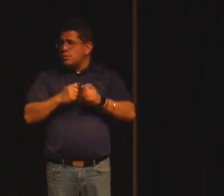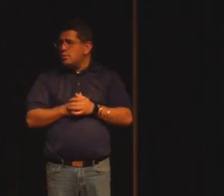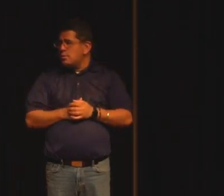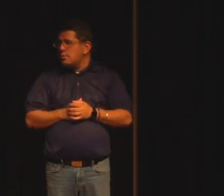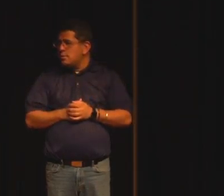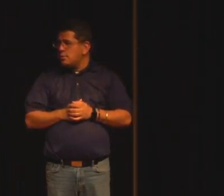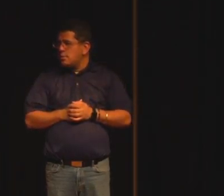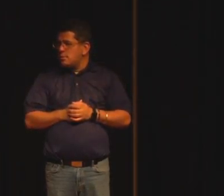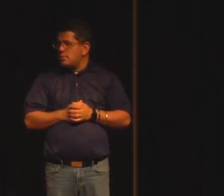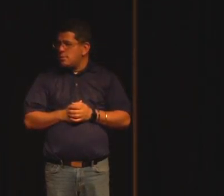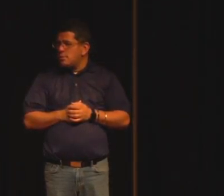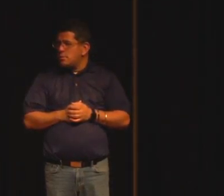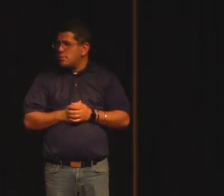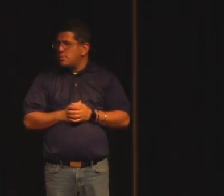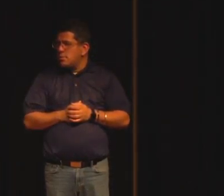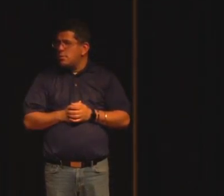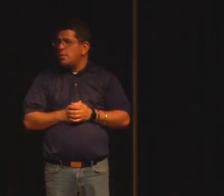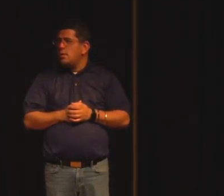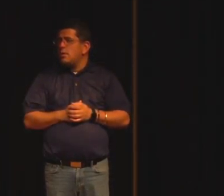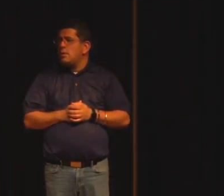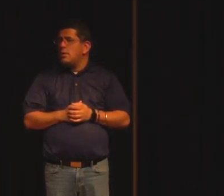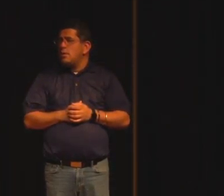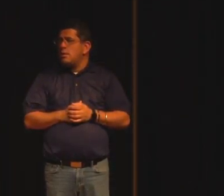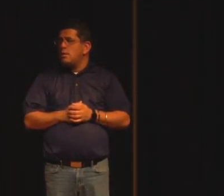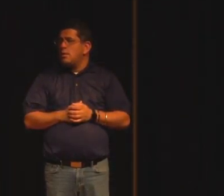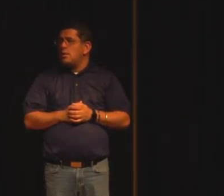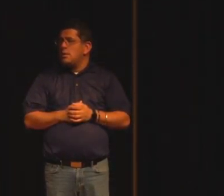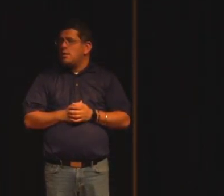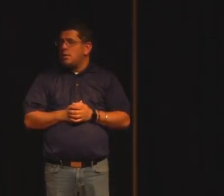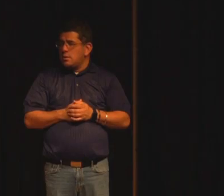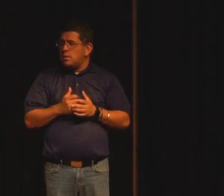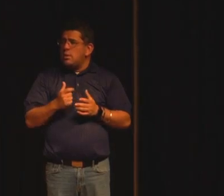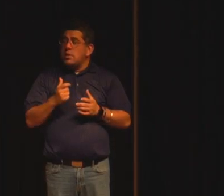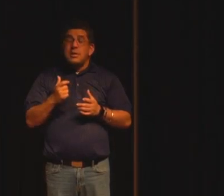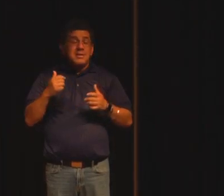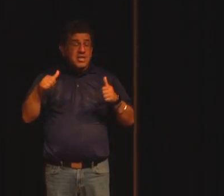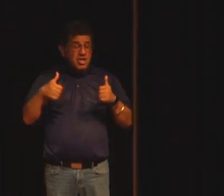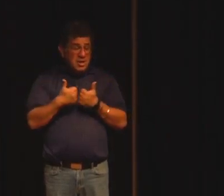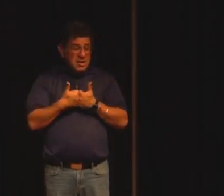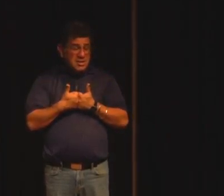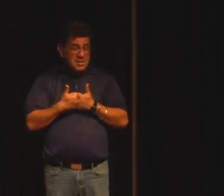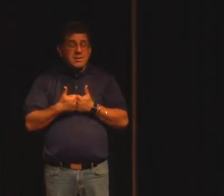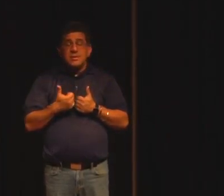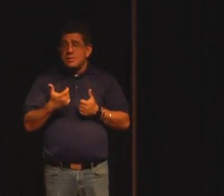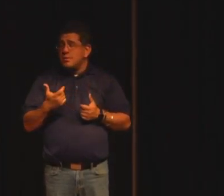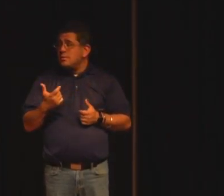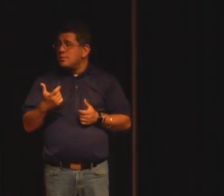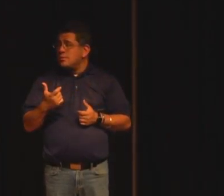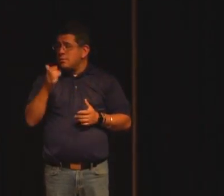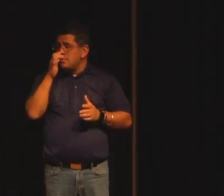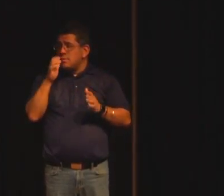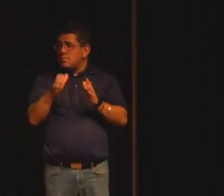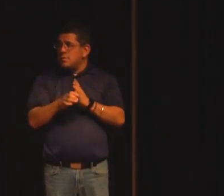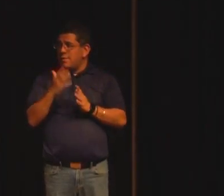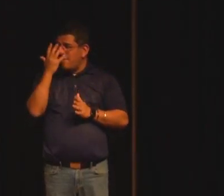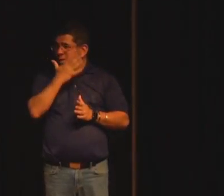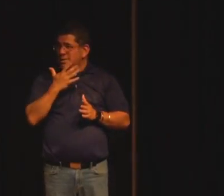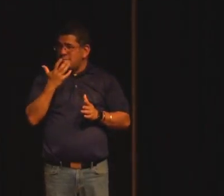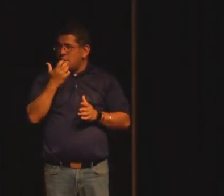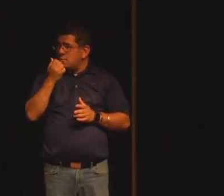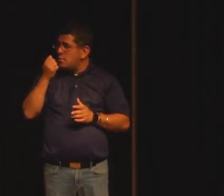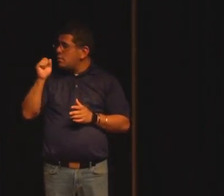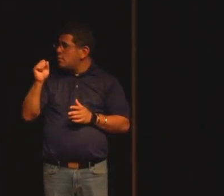in biometrics. And the challenge, again, is to basically take an image where the face might be turned